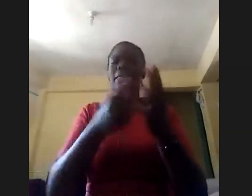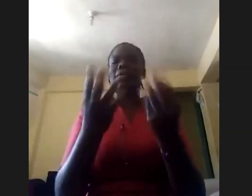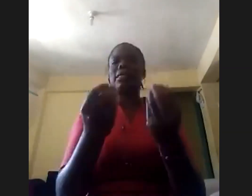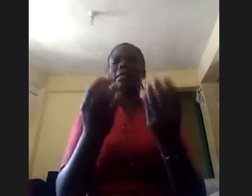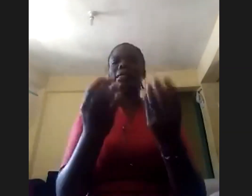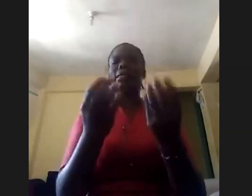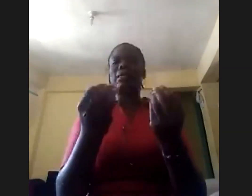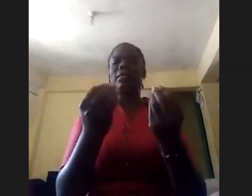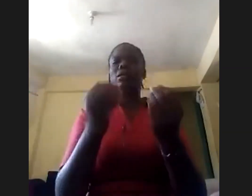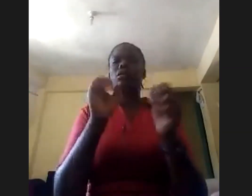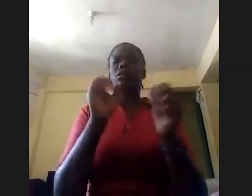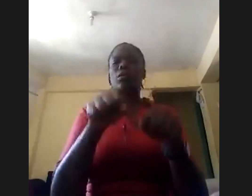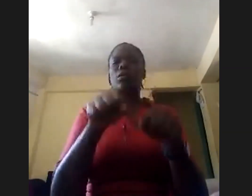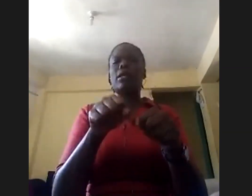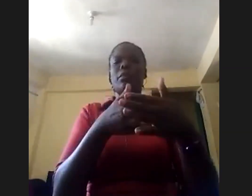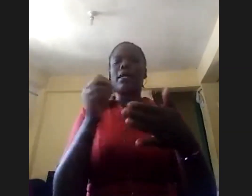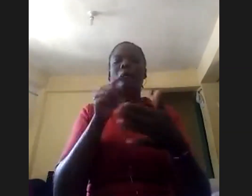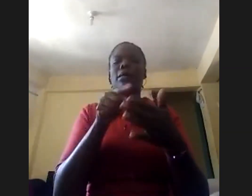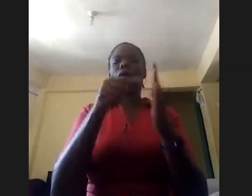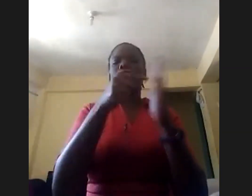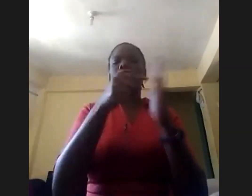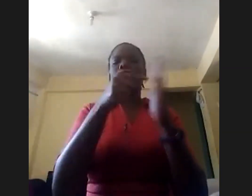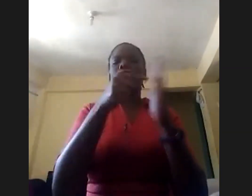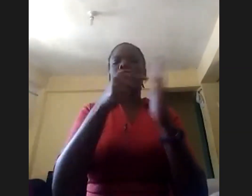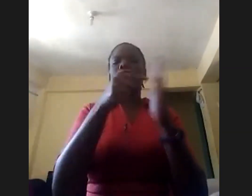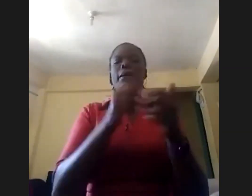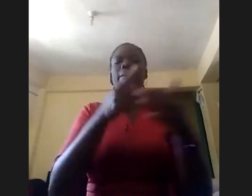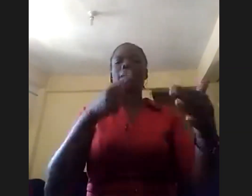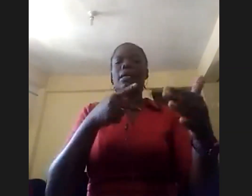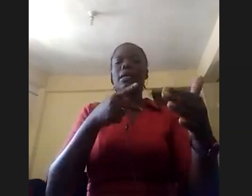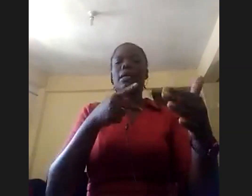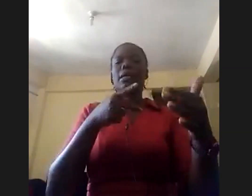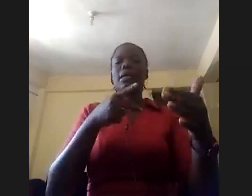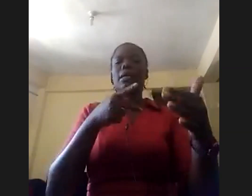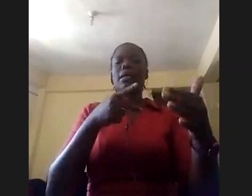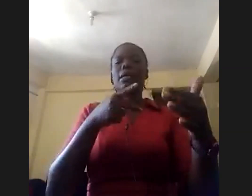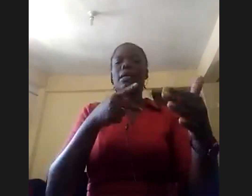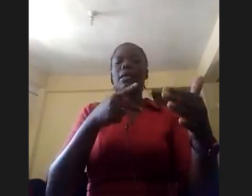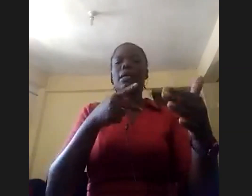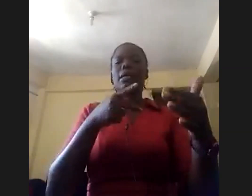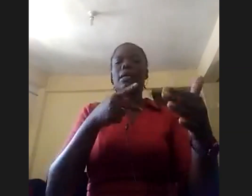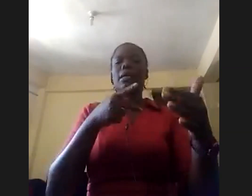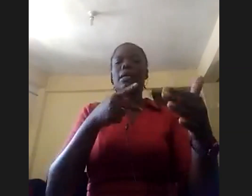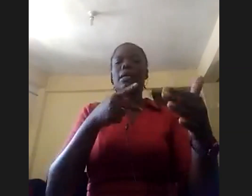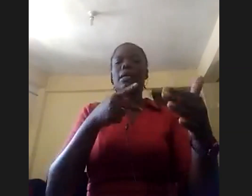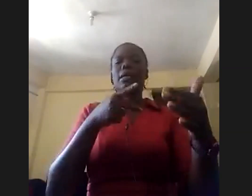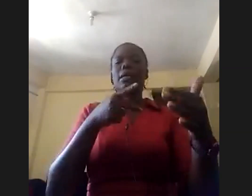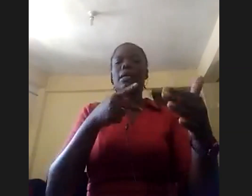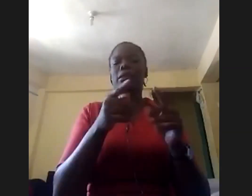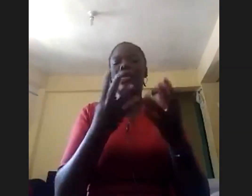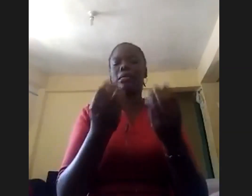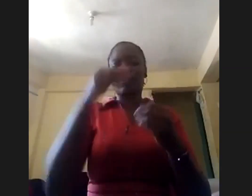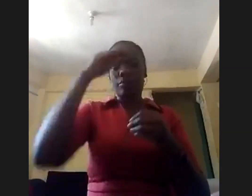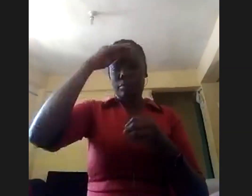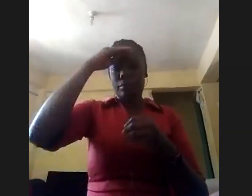unless conditions that predispose them to go back are still there. But it's usually a bit easier to